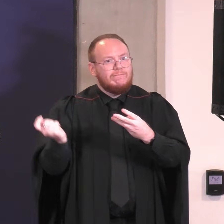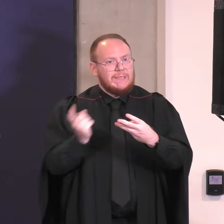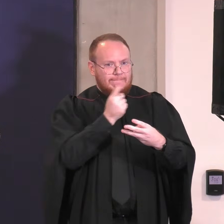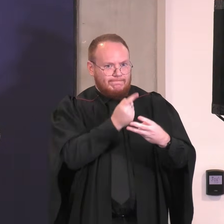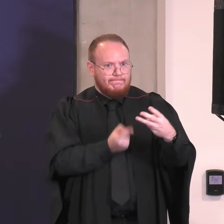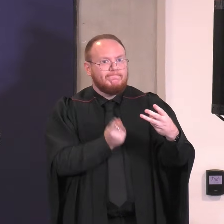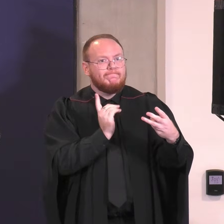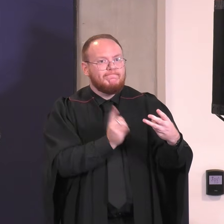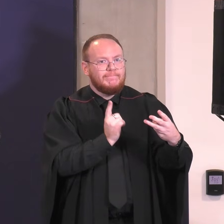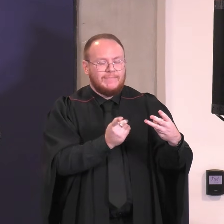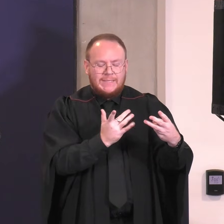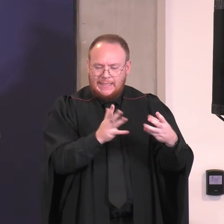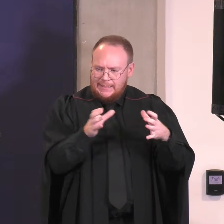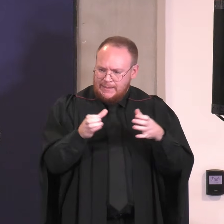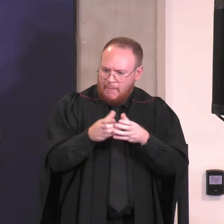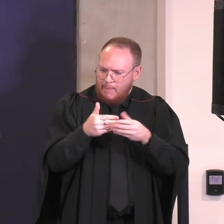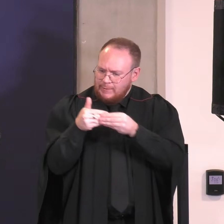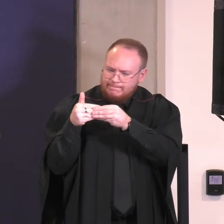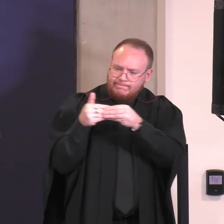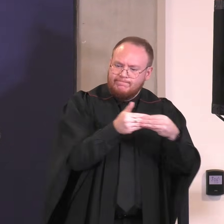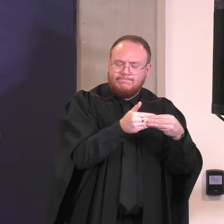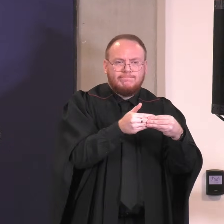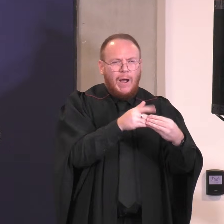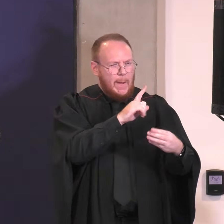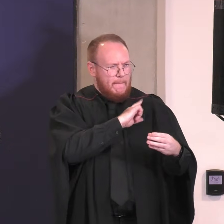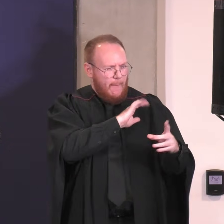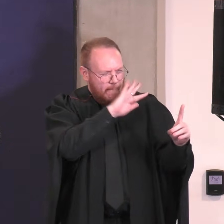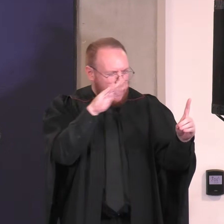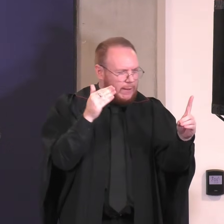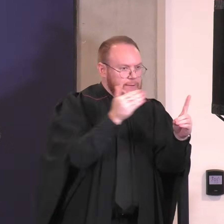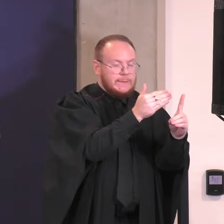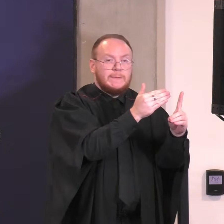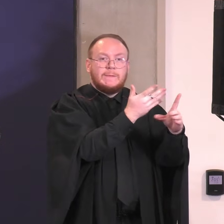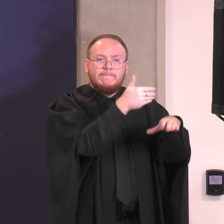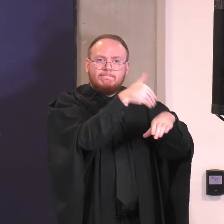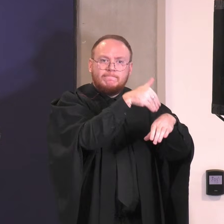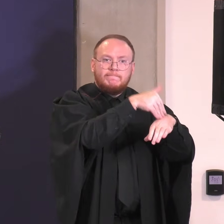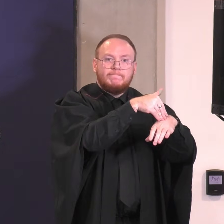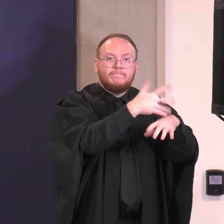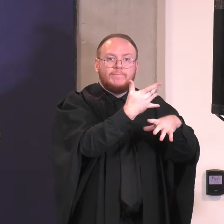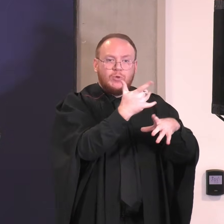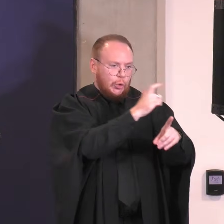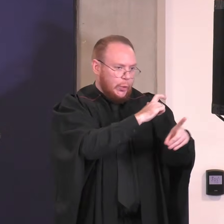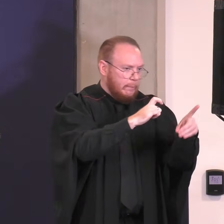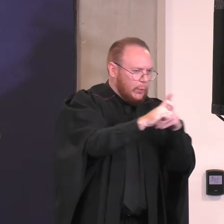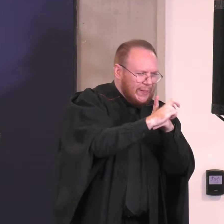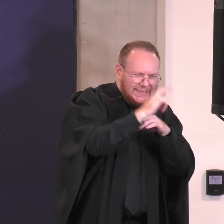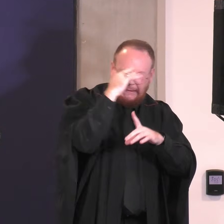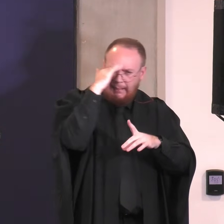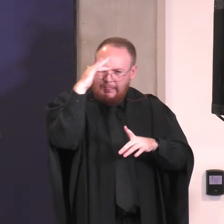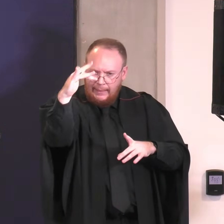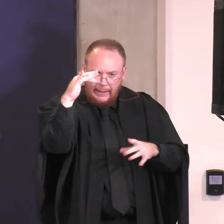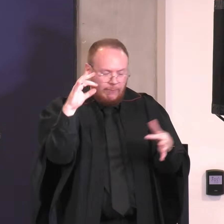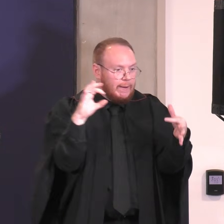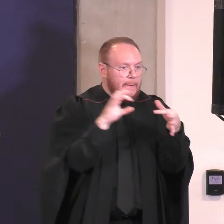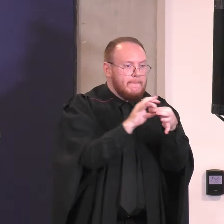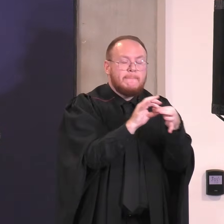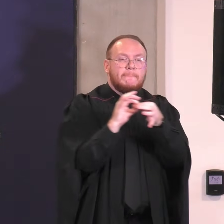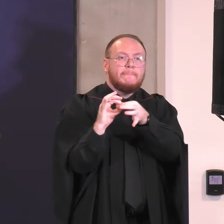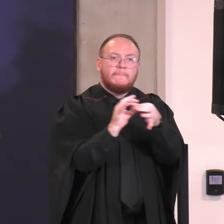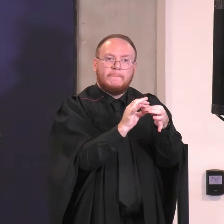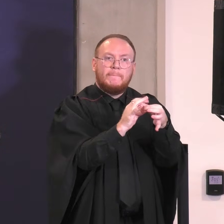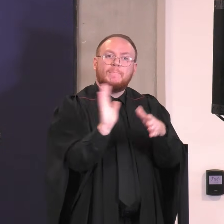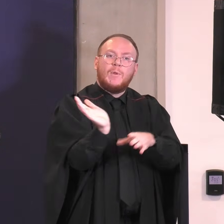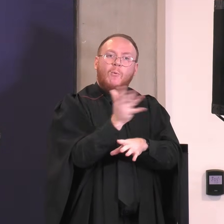by purpose and impact, where community meets theory, meets practice, and where all the graduate learners have a positive